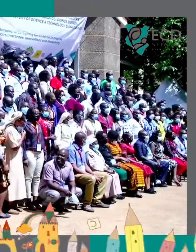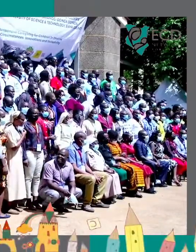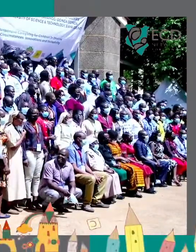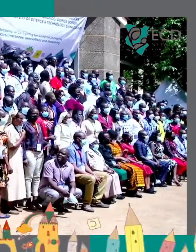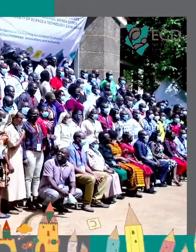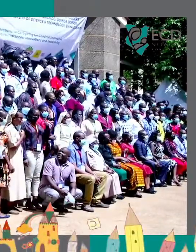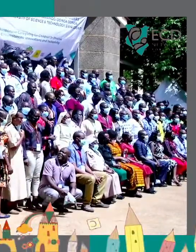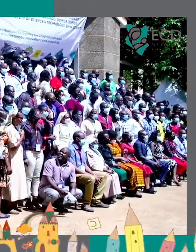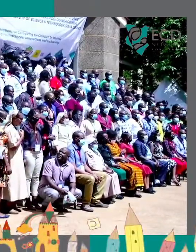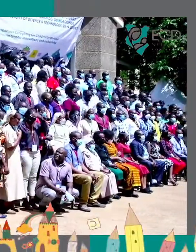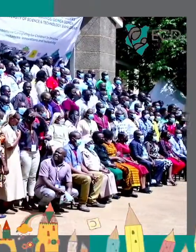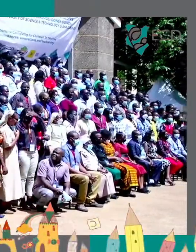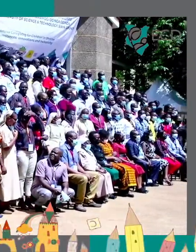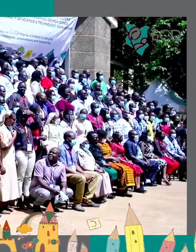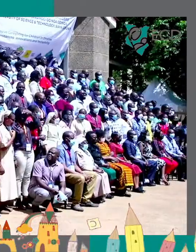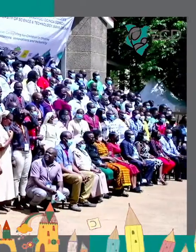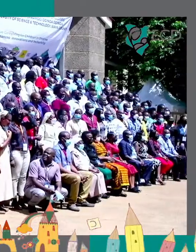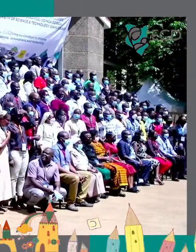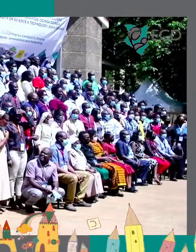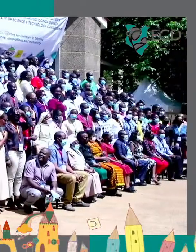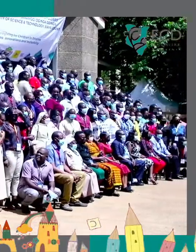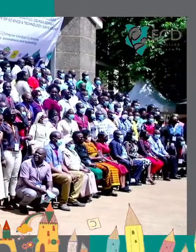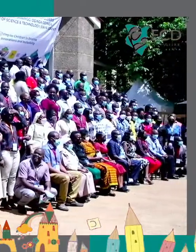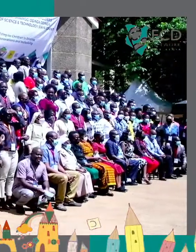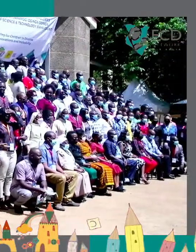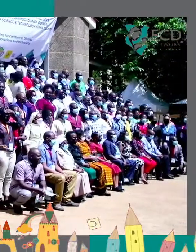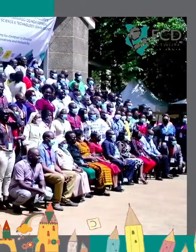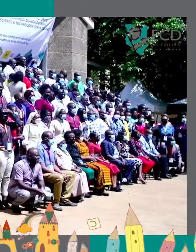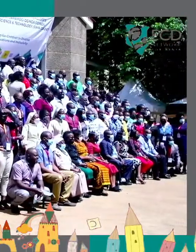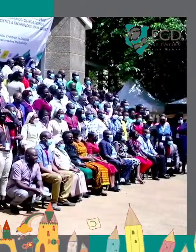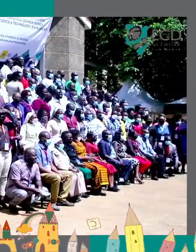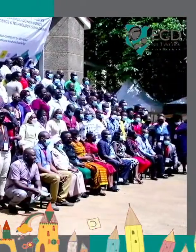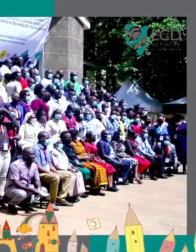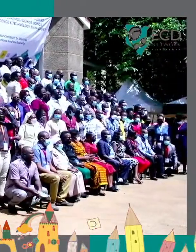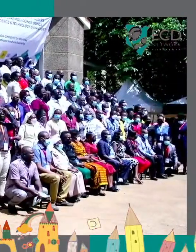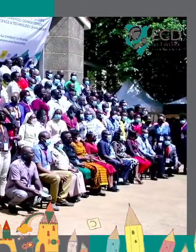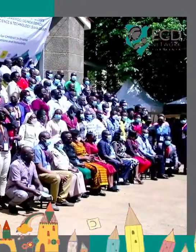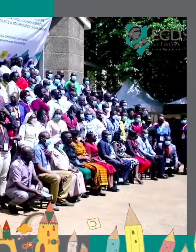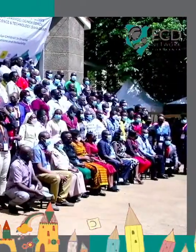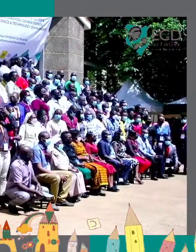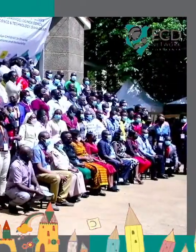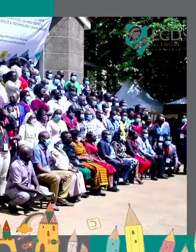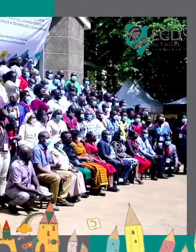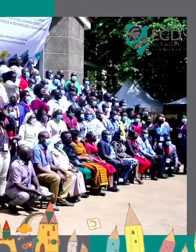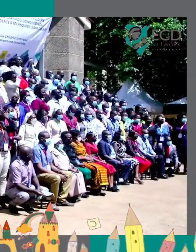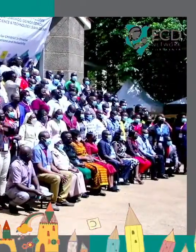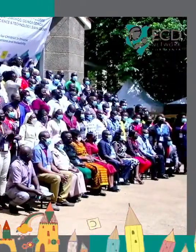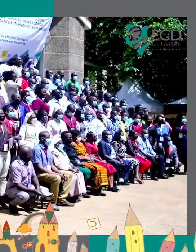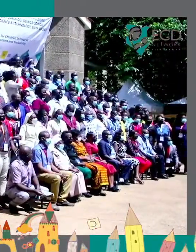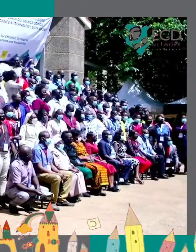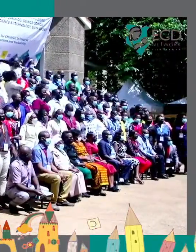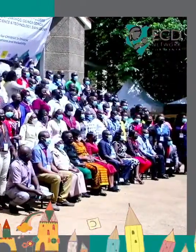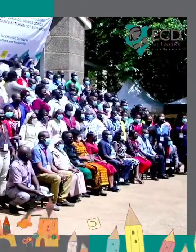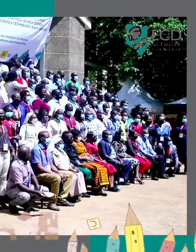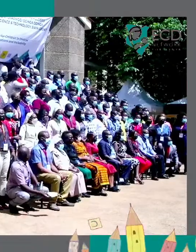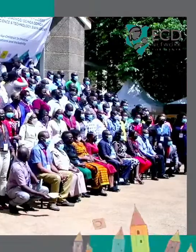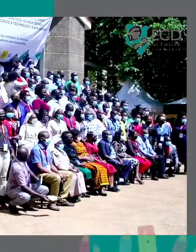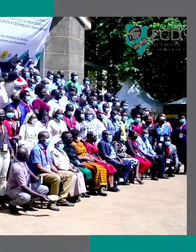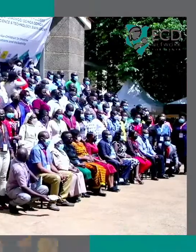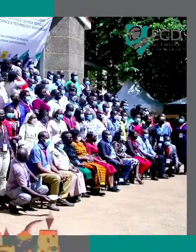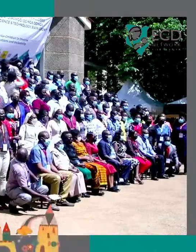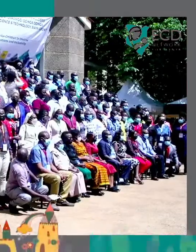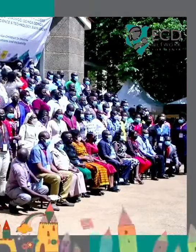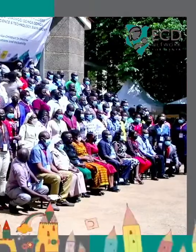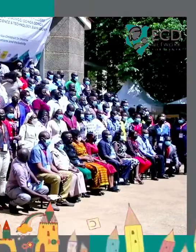mayoti munyalo timo Enigi mayoti munyalo timo Ajiduto